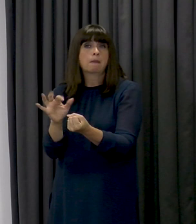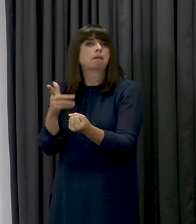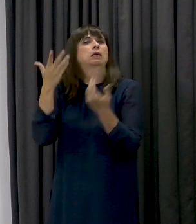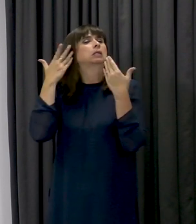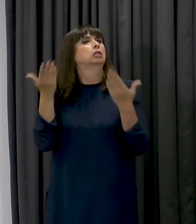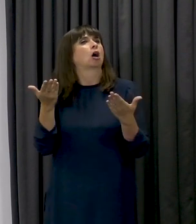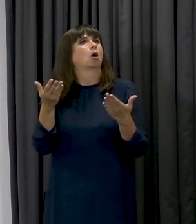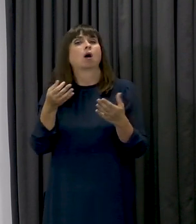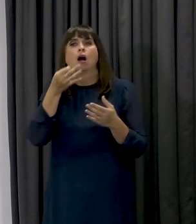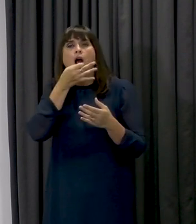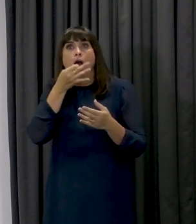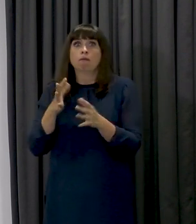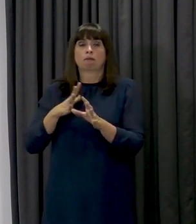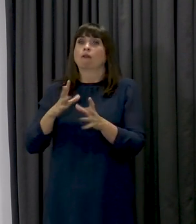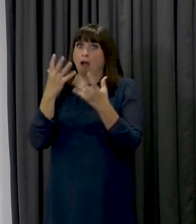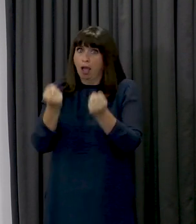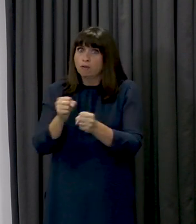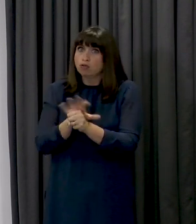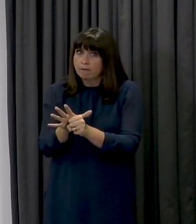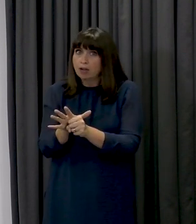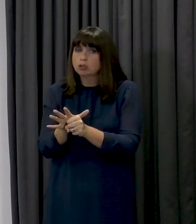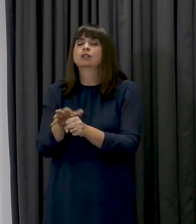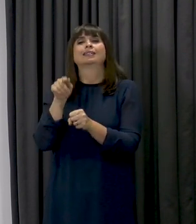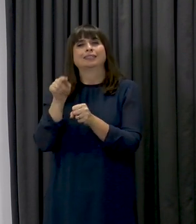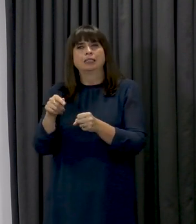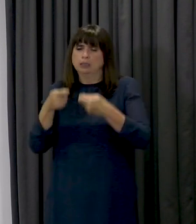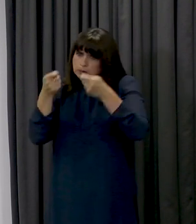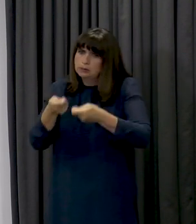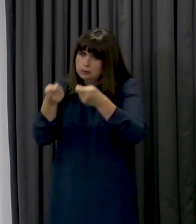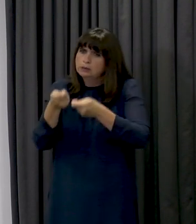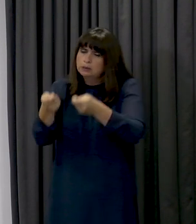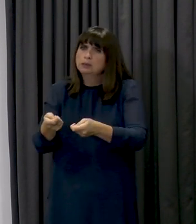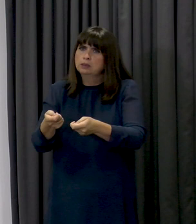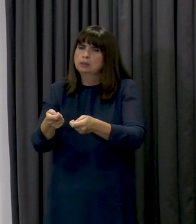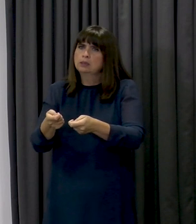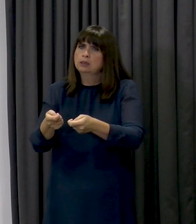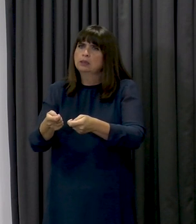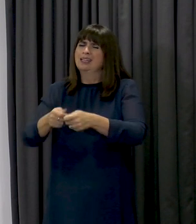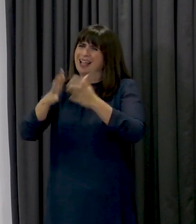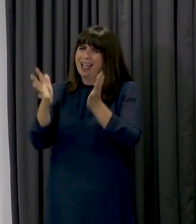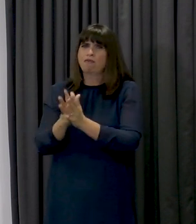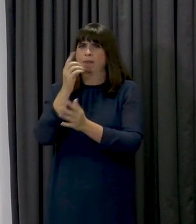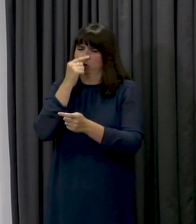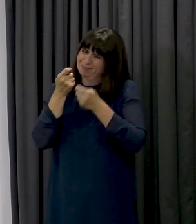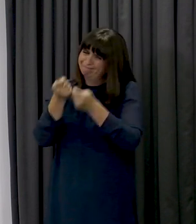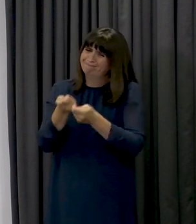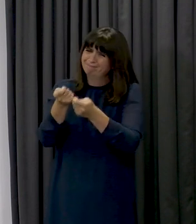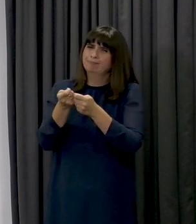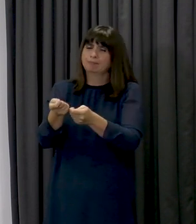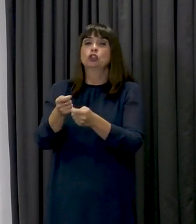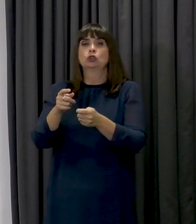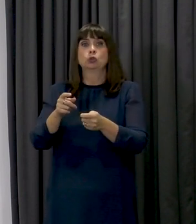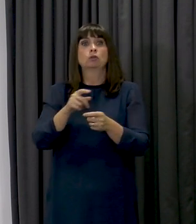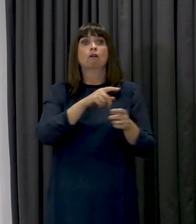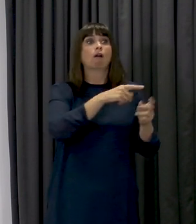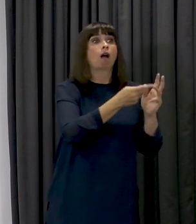it until they are tested in the hospital, that everything is being done for them and everything is being done to reduce the risks that people who